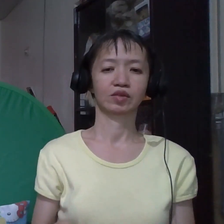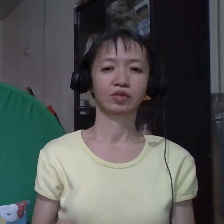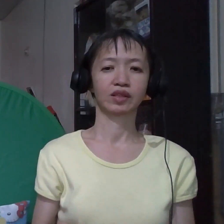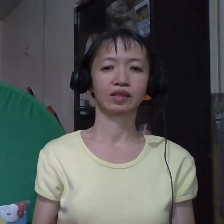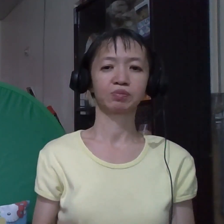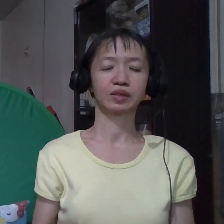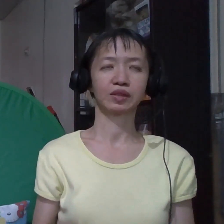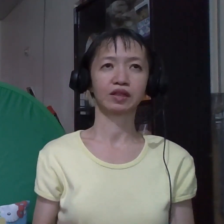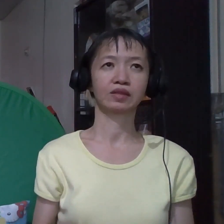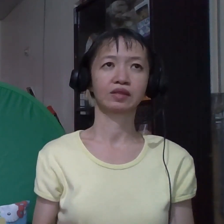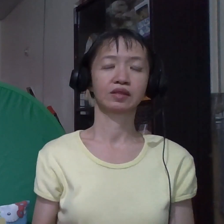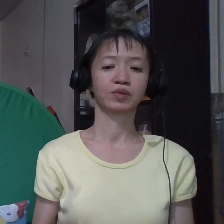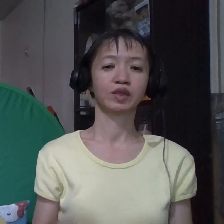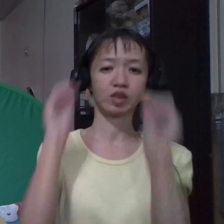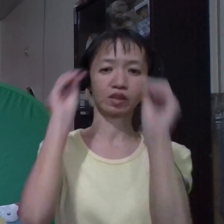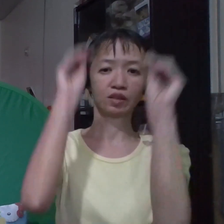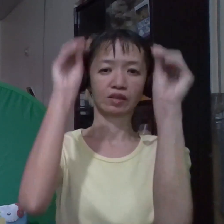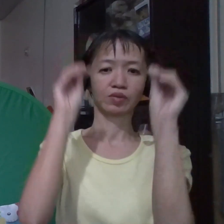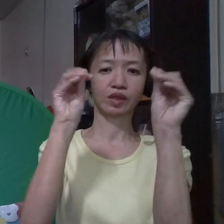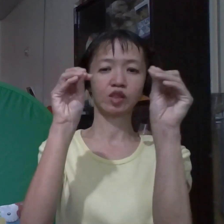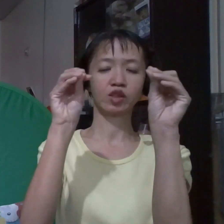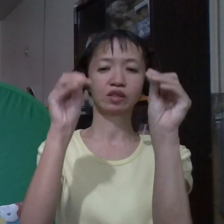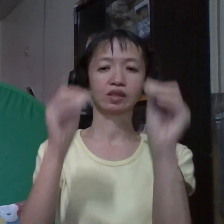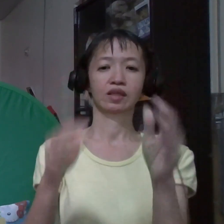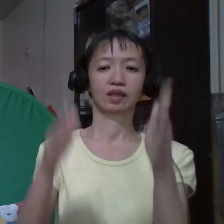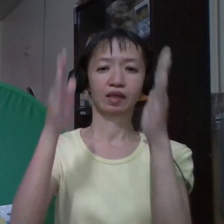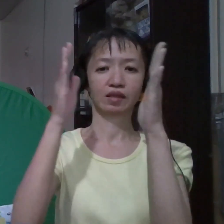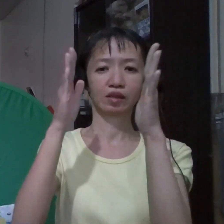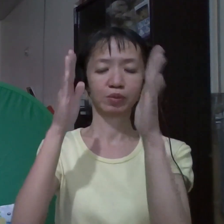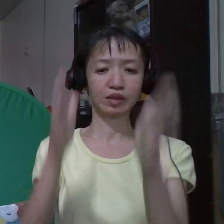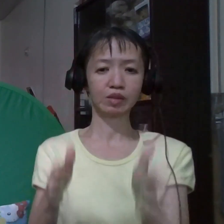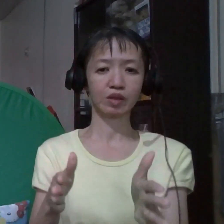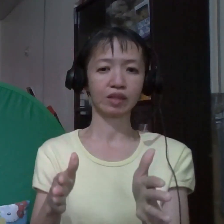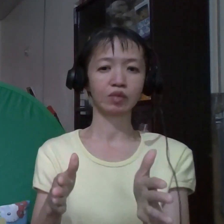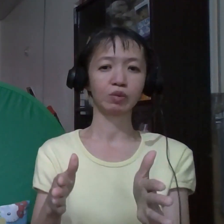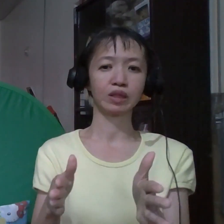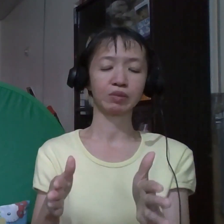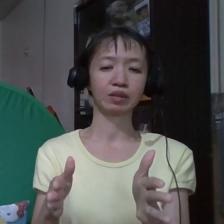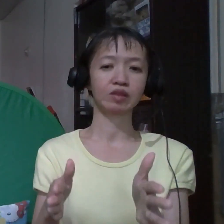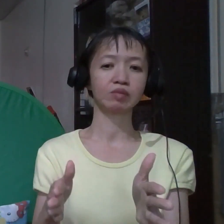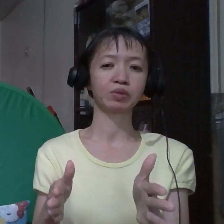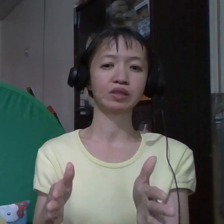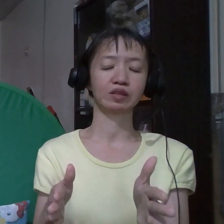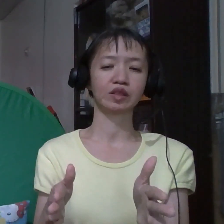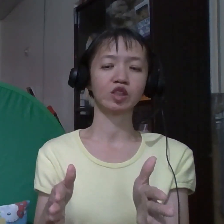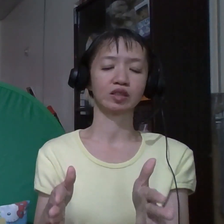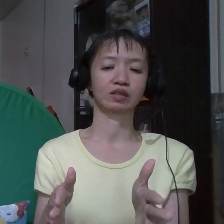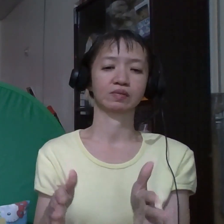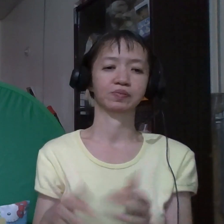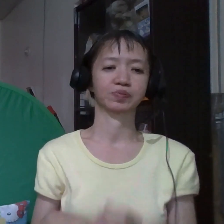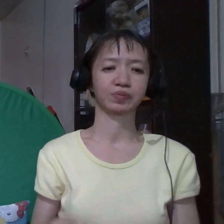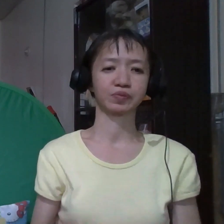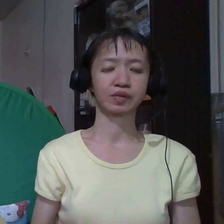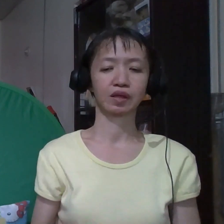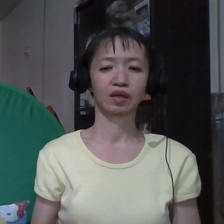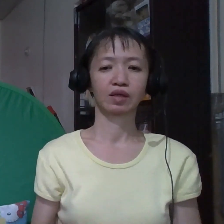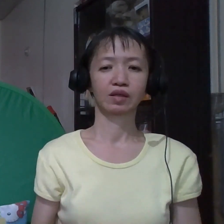for example, teacher, teach, and then you put this one, it will become a person, teacher. That's